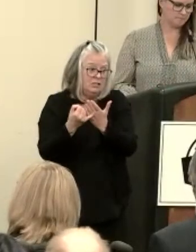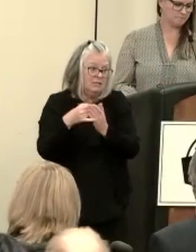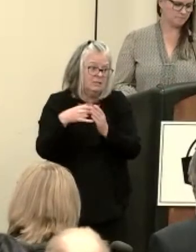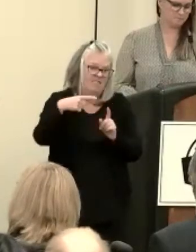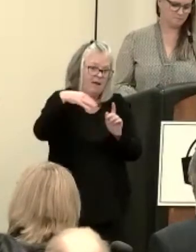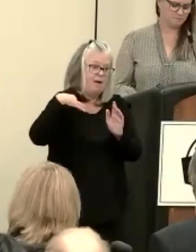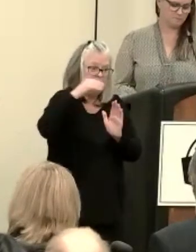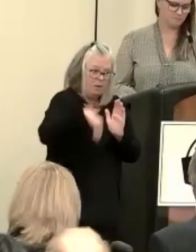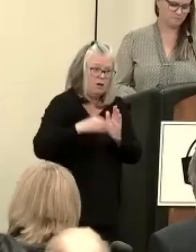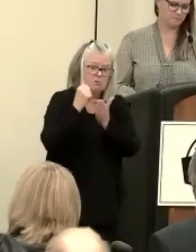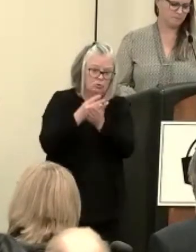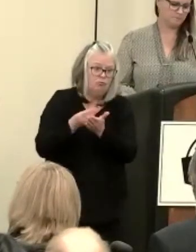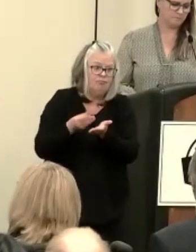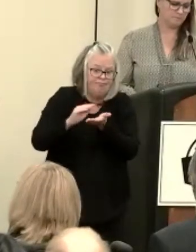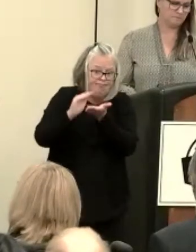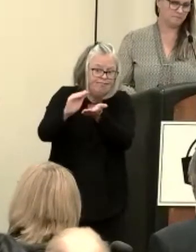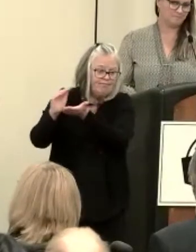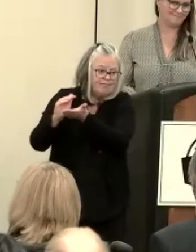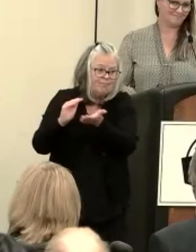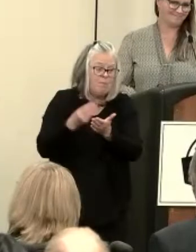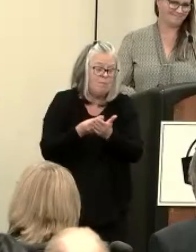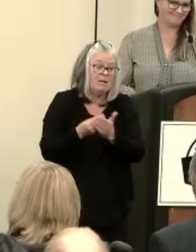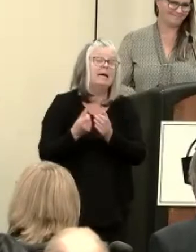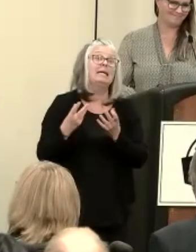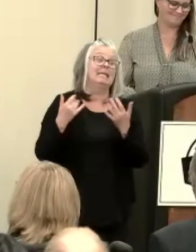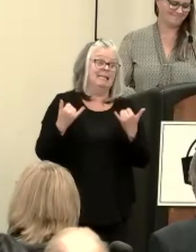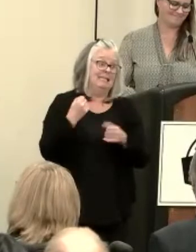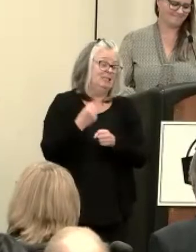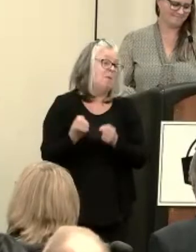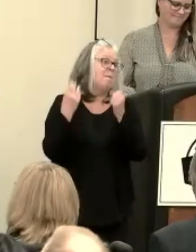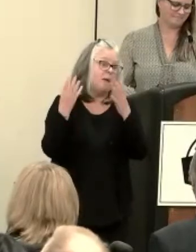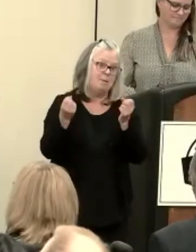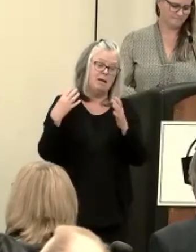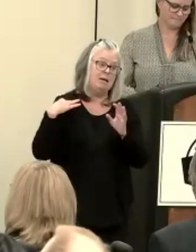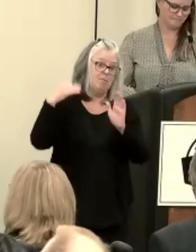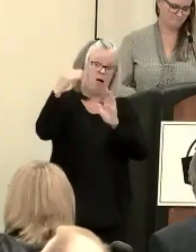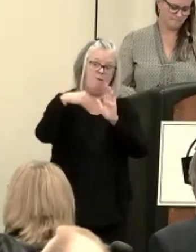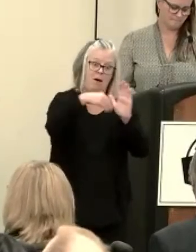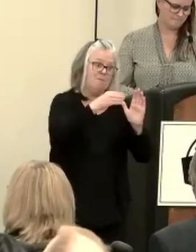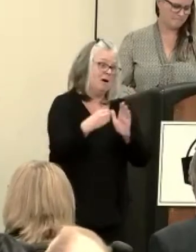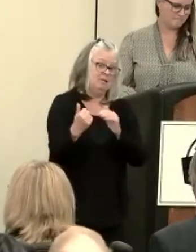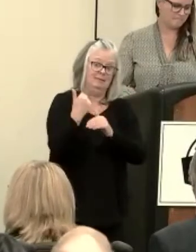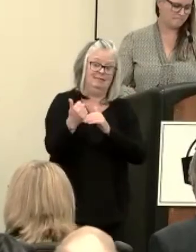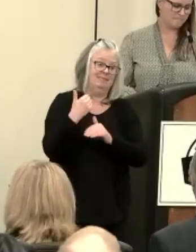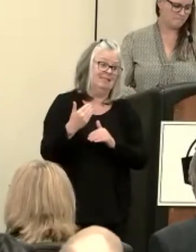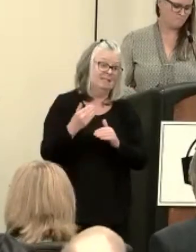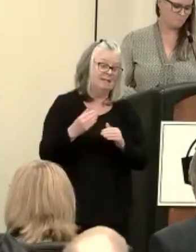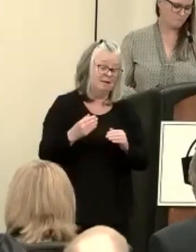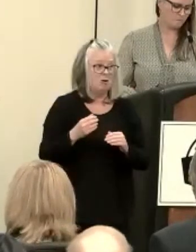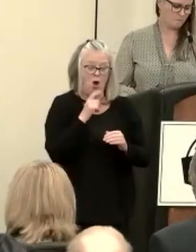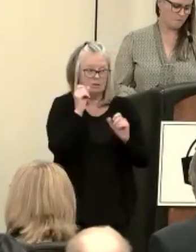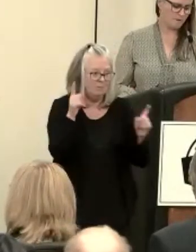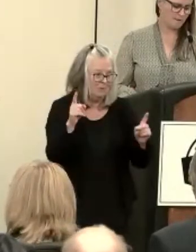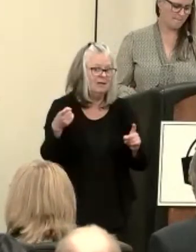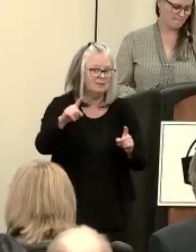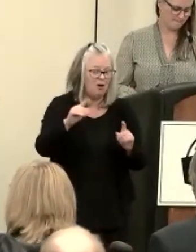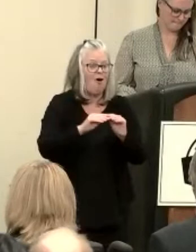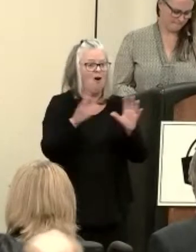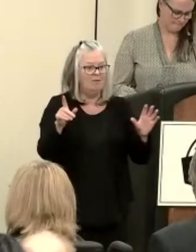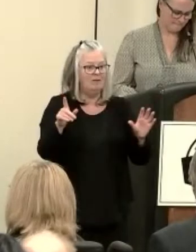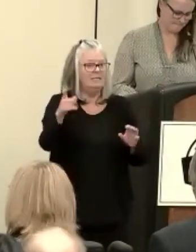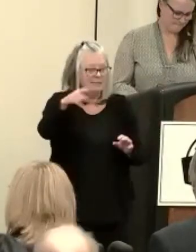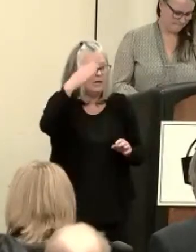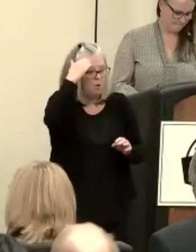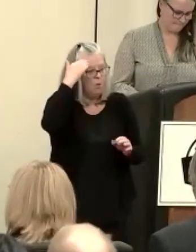were oversubscribed, not surprisingly, which is helping raise awareness from all the applicants about their need and the law